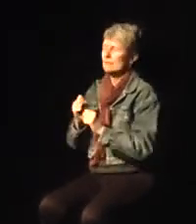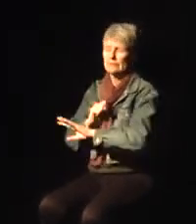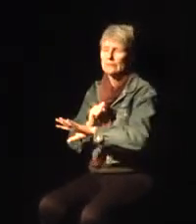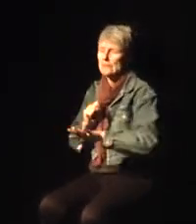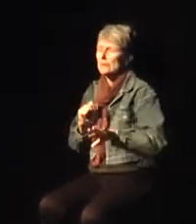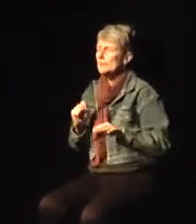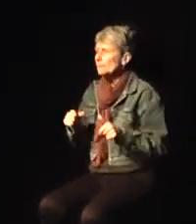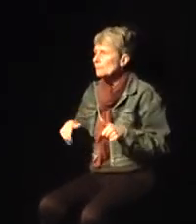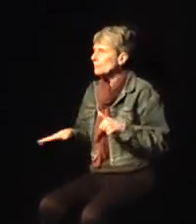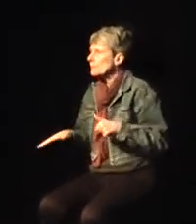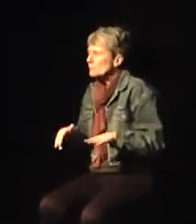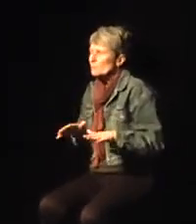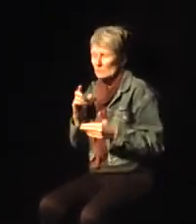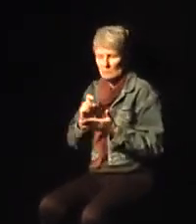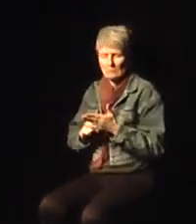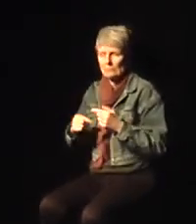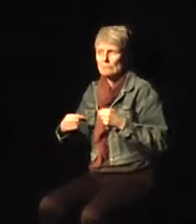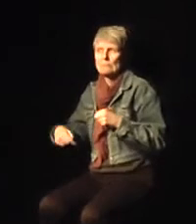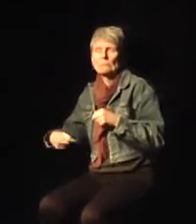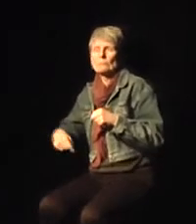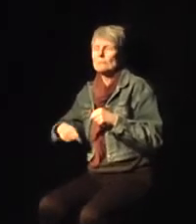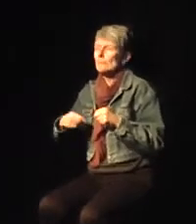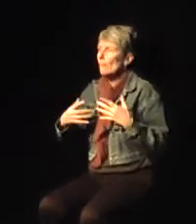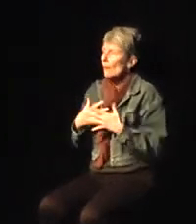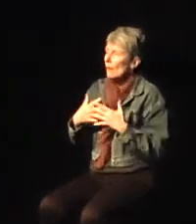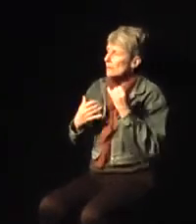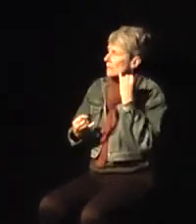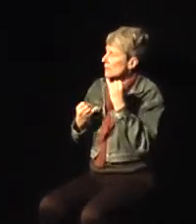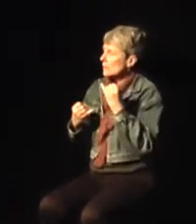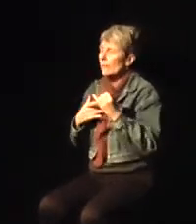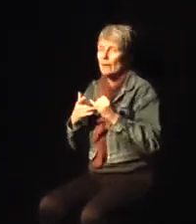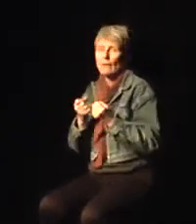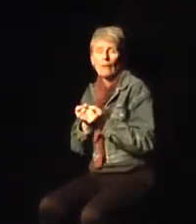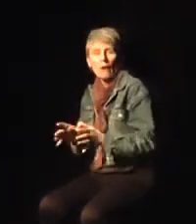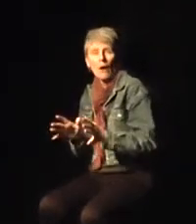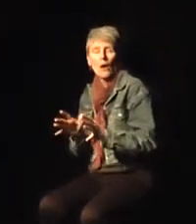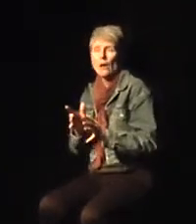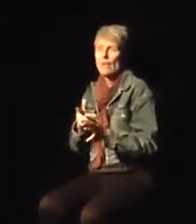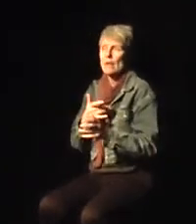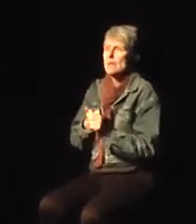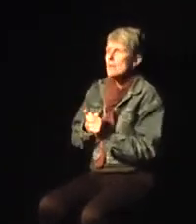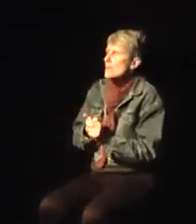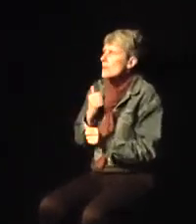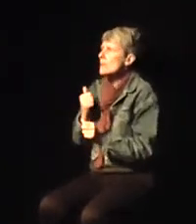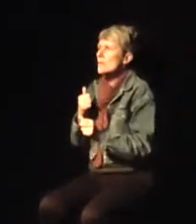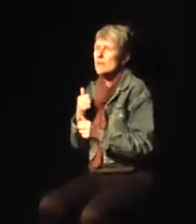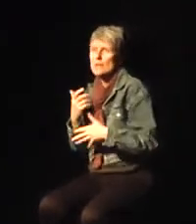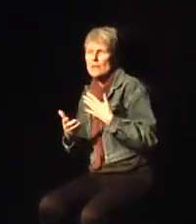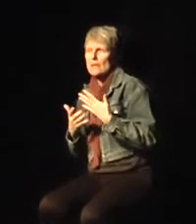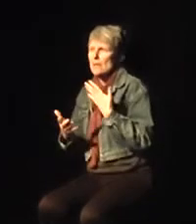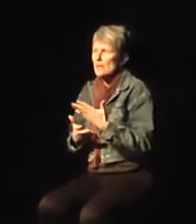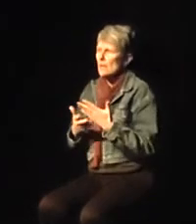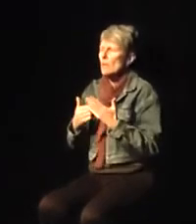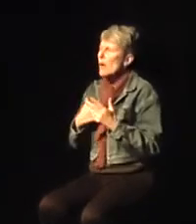I'm in a constant state of anxiety, feeling lost and behind and left out, but still